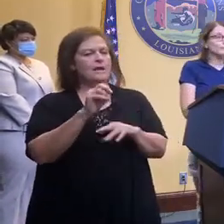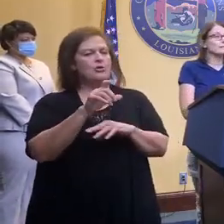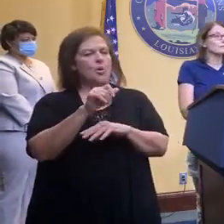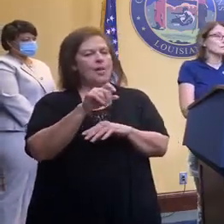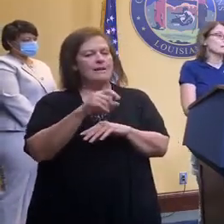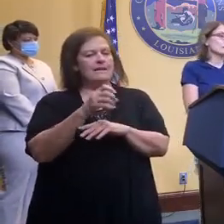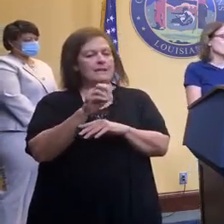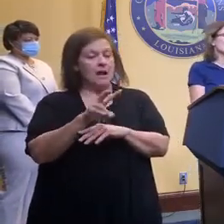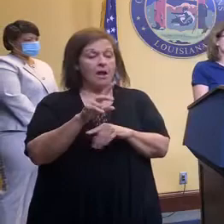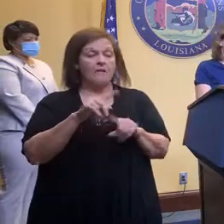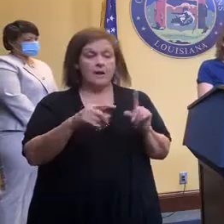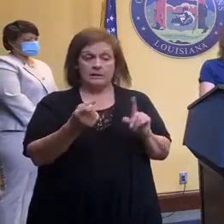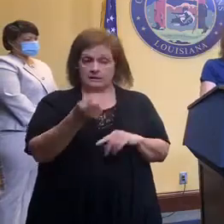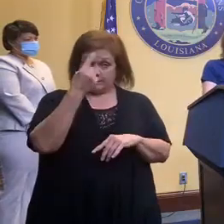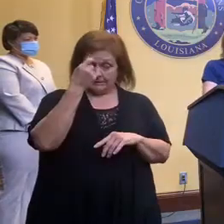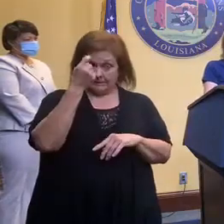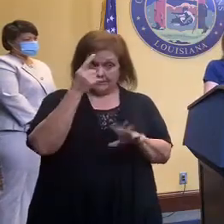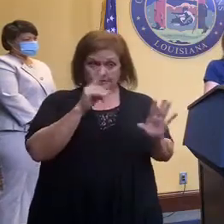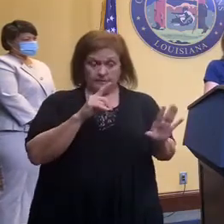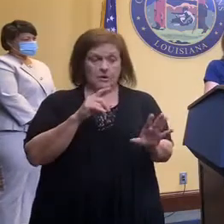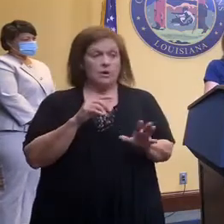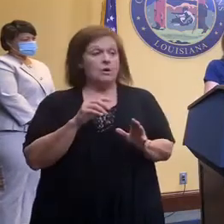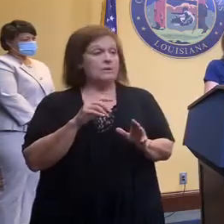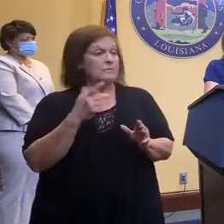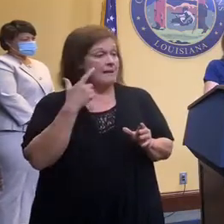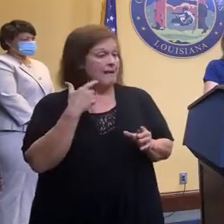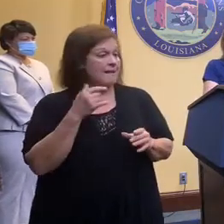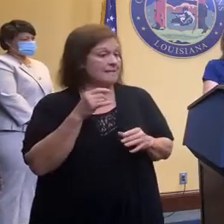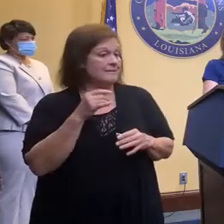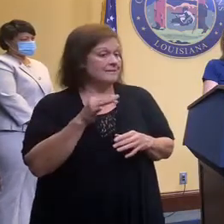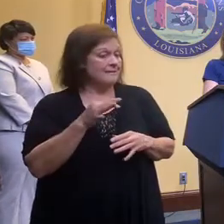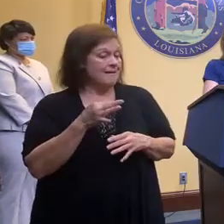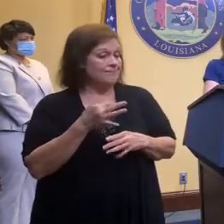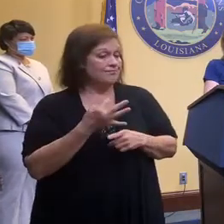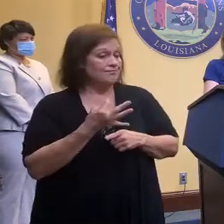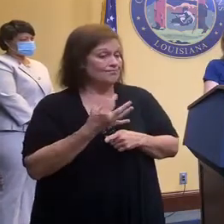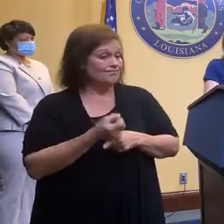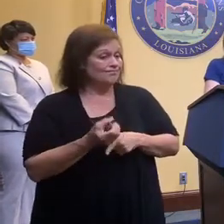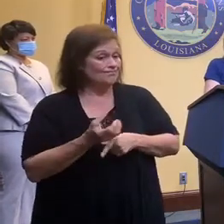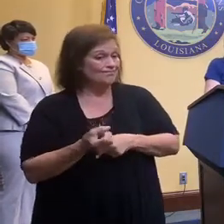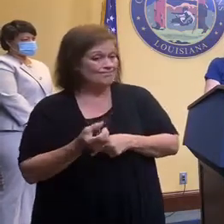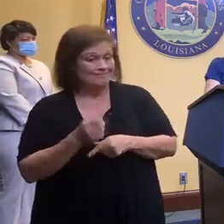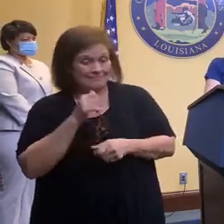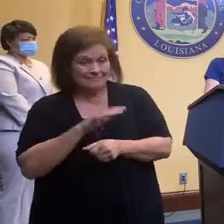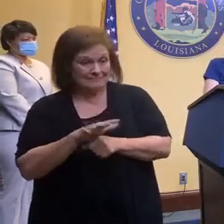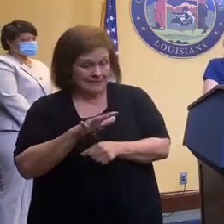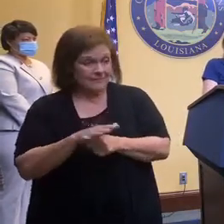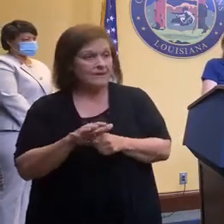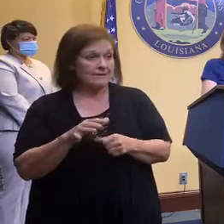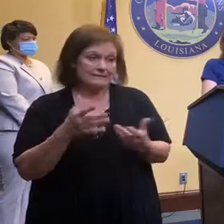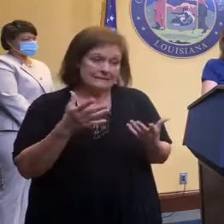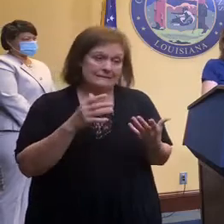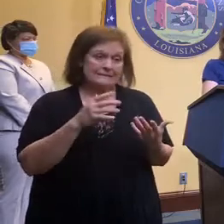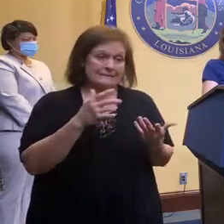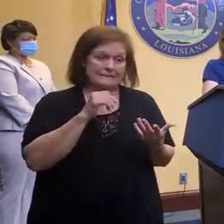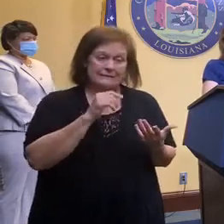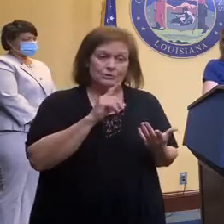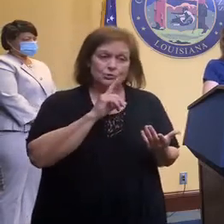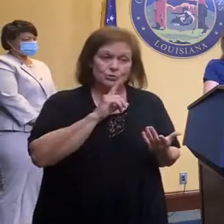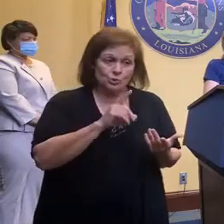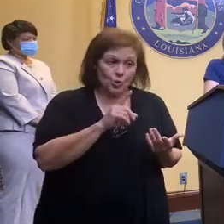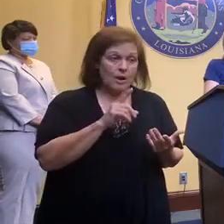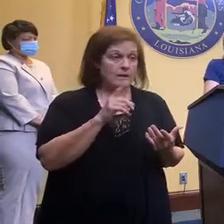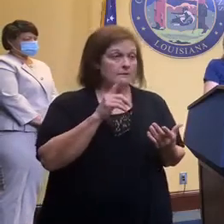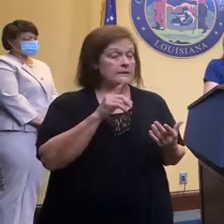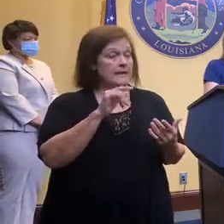ready.nola.gov. But please understand, even with this, with the shortages, we still face a bit of an uncertain future. And that if you have